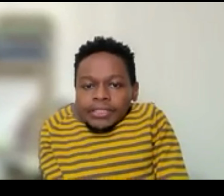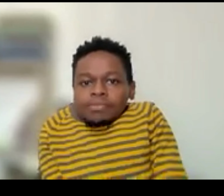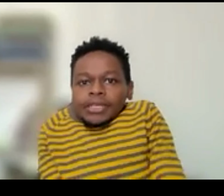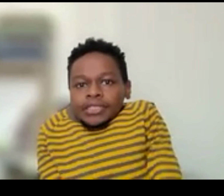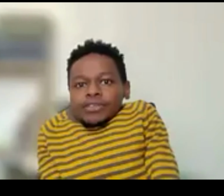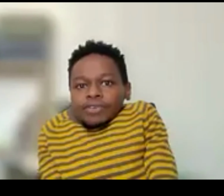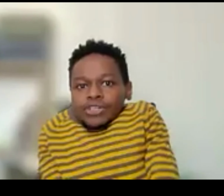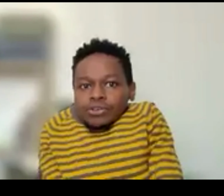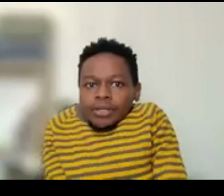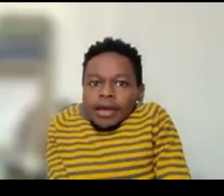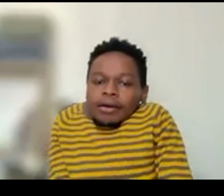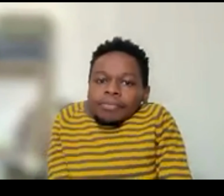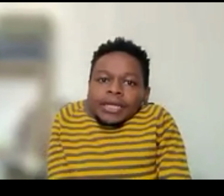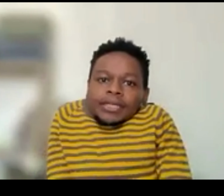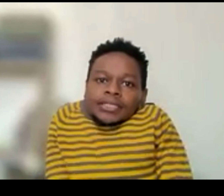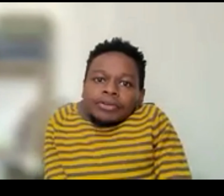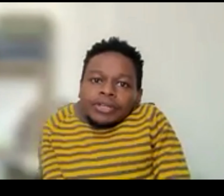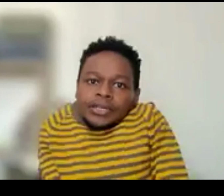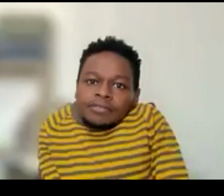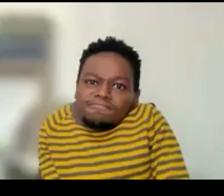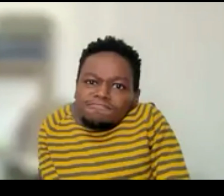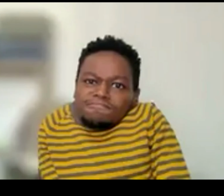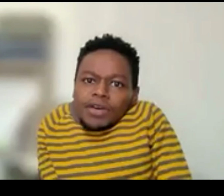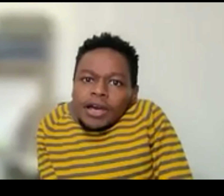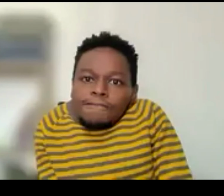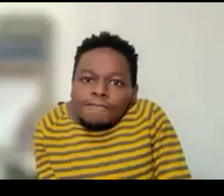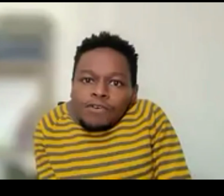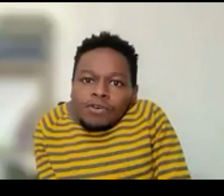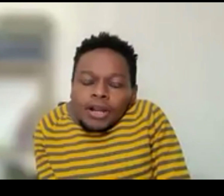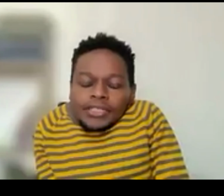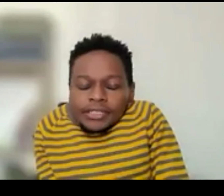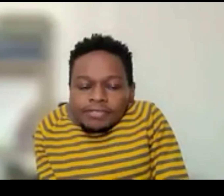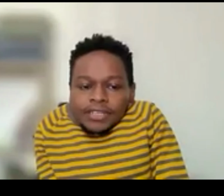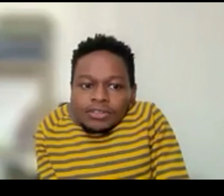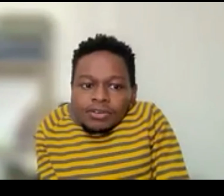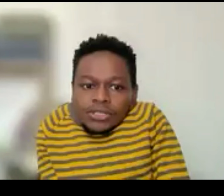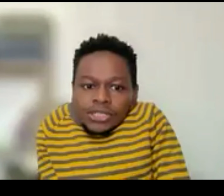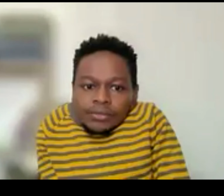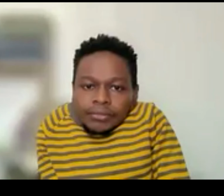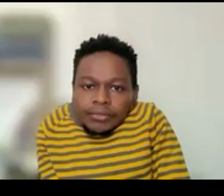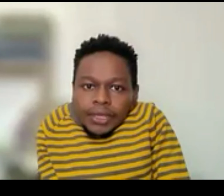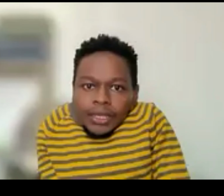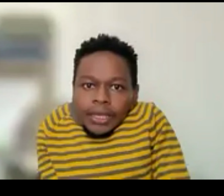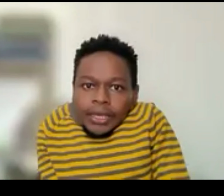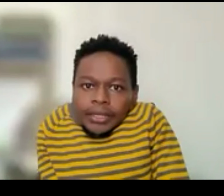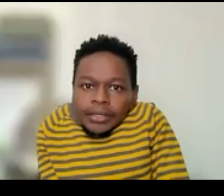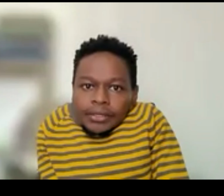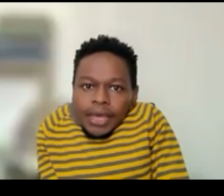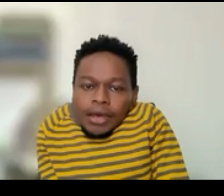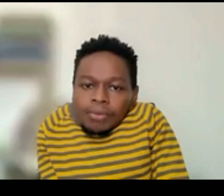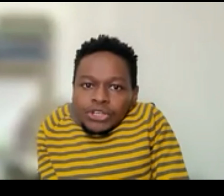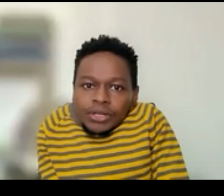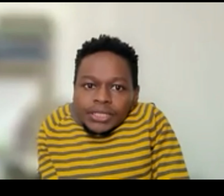disability innovation hub and accelerator for assistive technology. And our mission is anchored